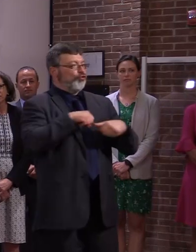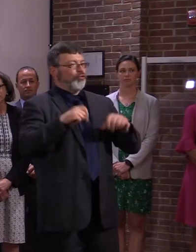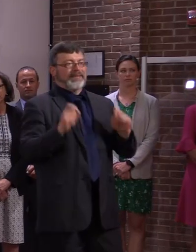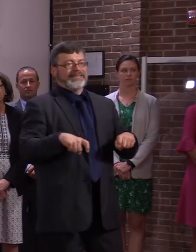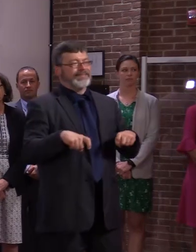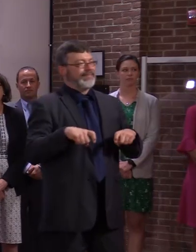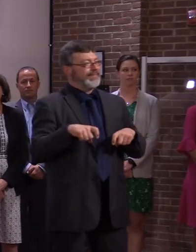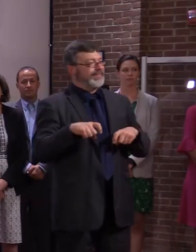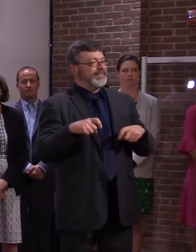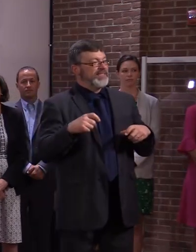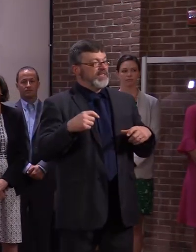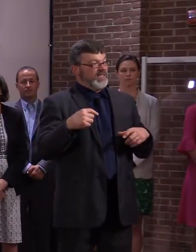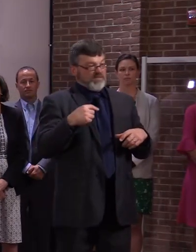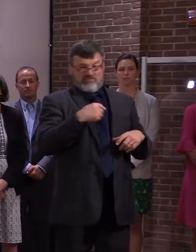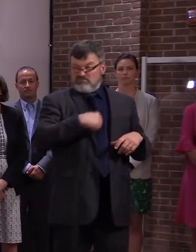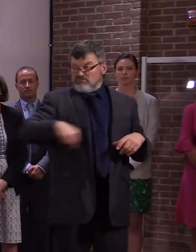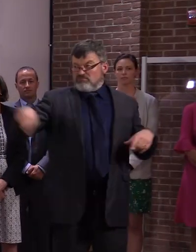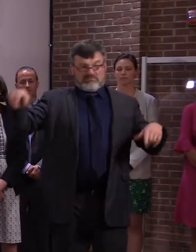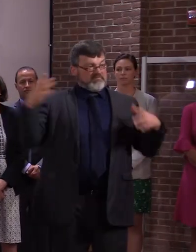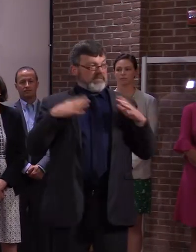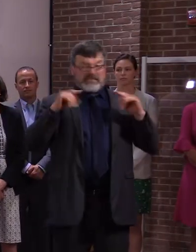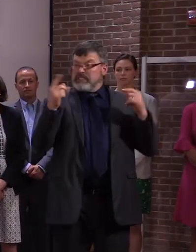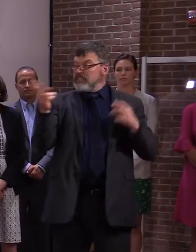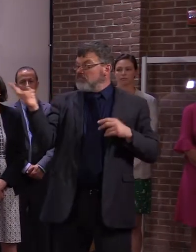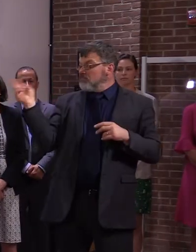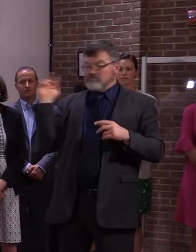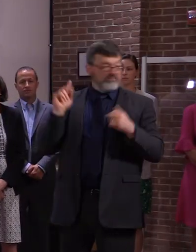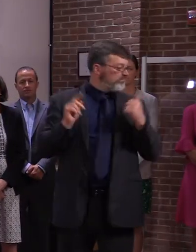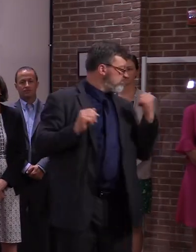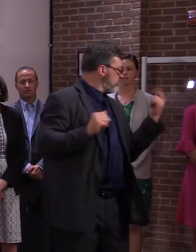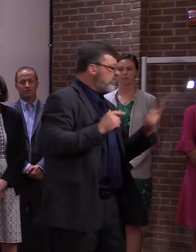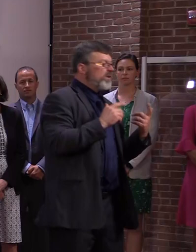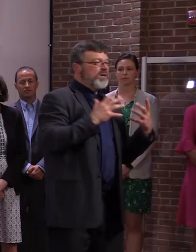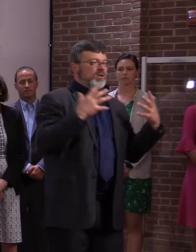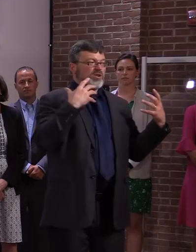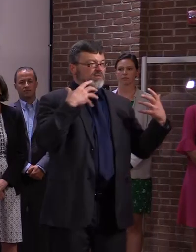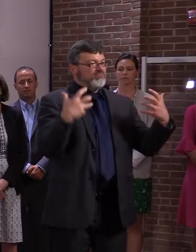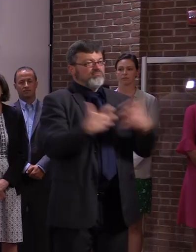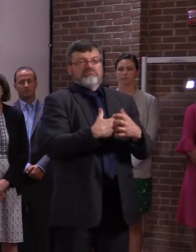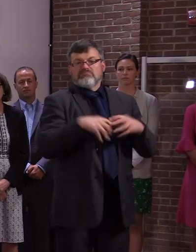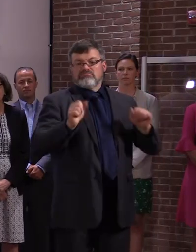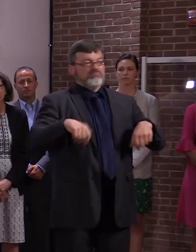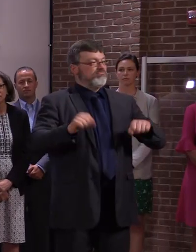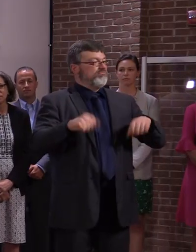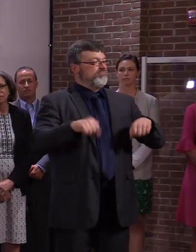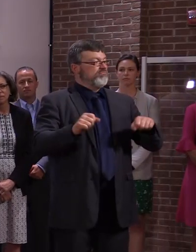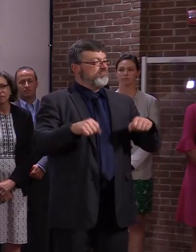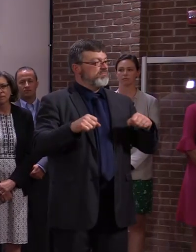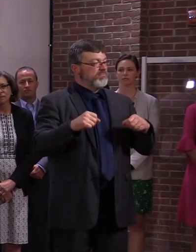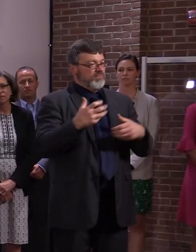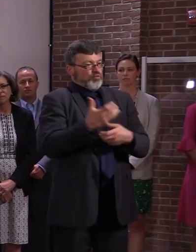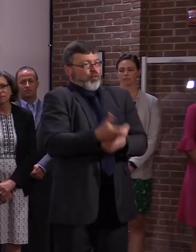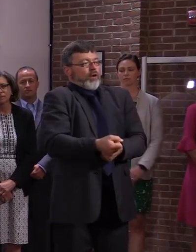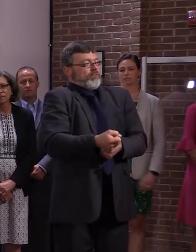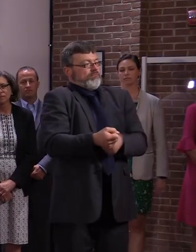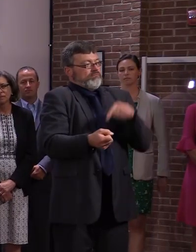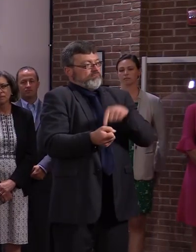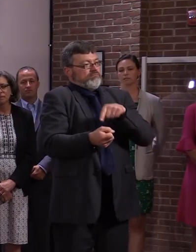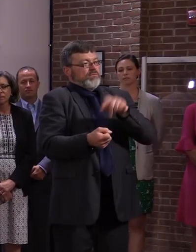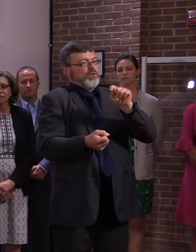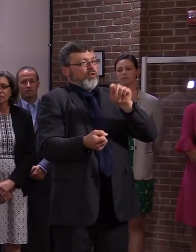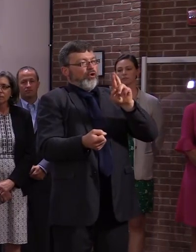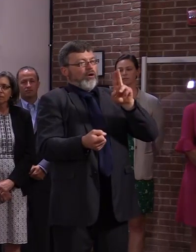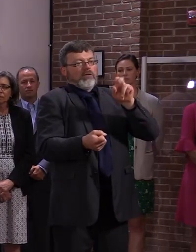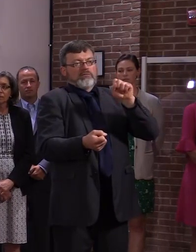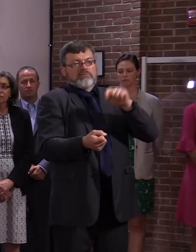what we've done, this team has done with their teams, is to build the trust of Vermonters for the most part, and so that they've